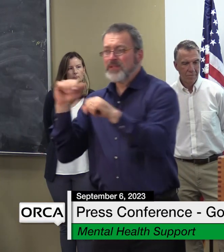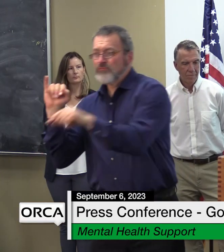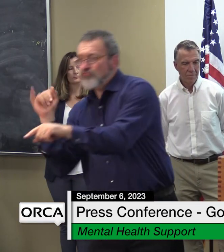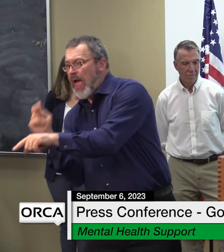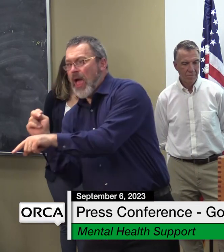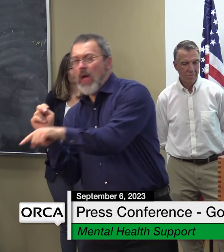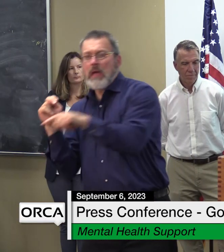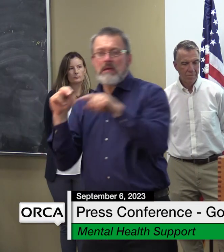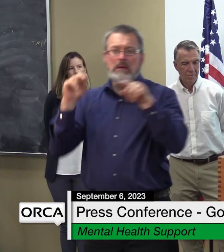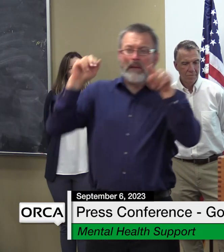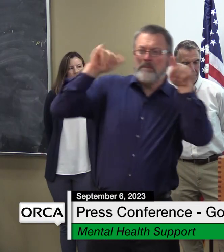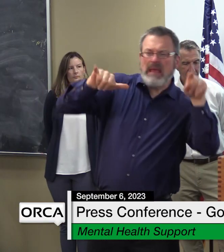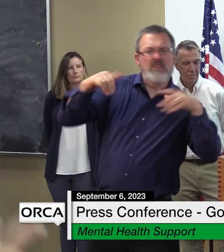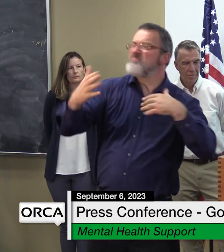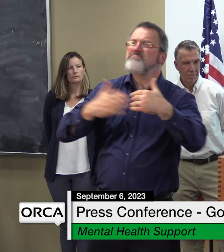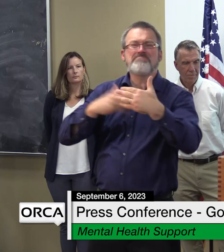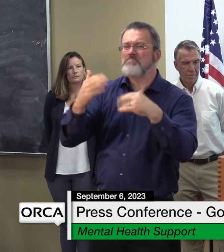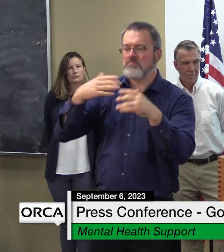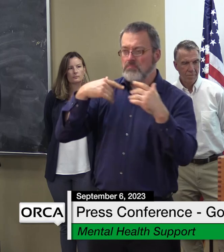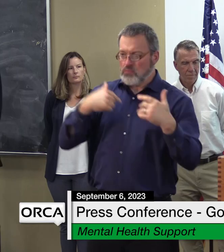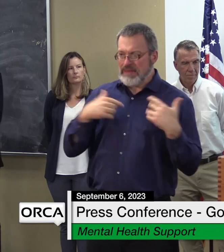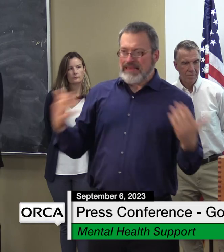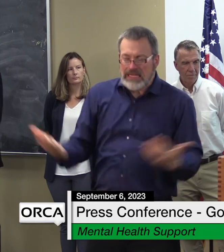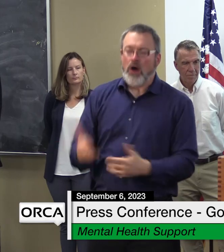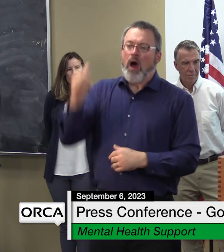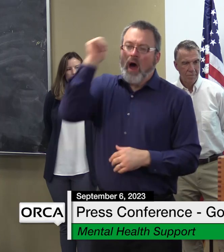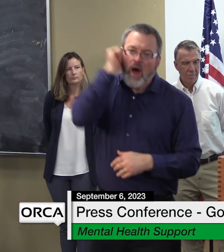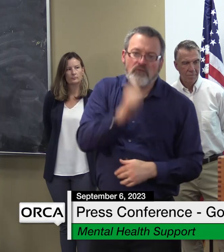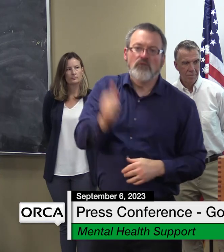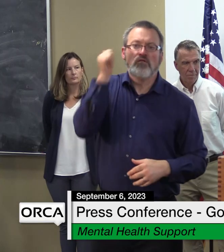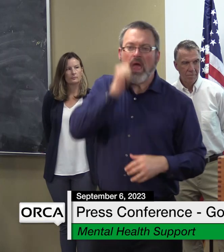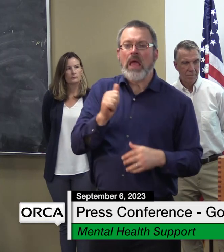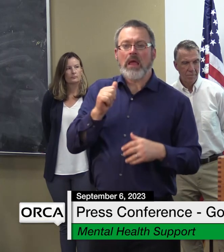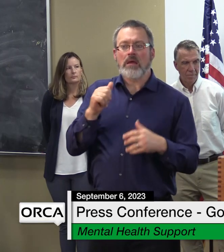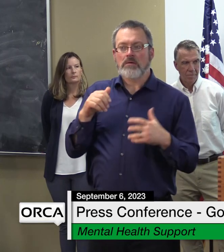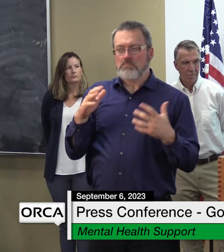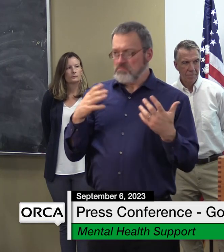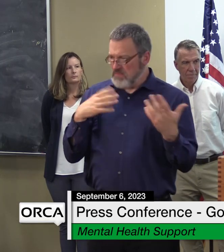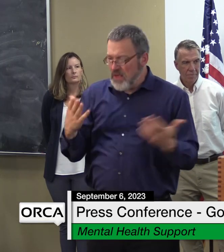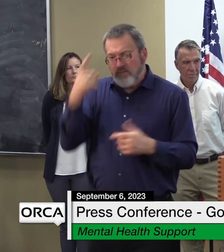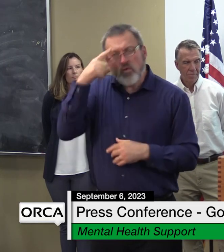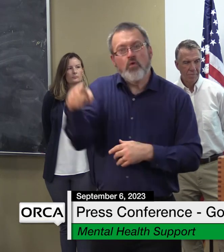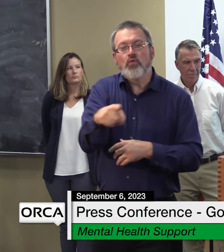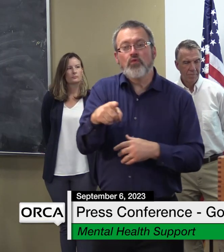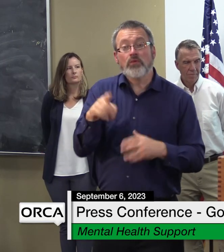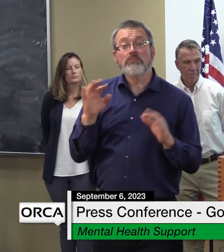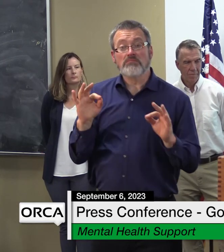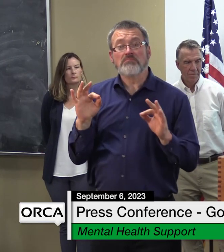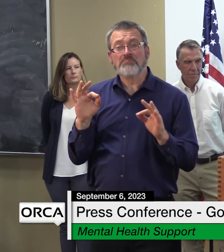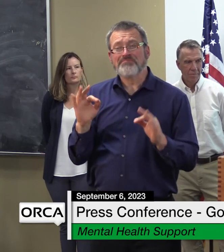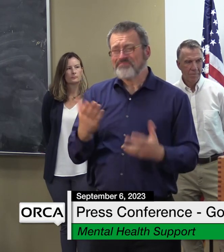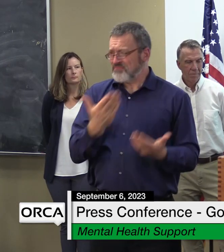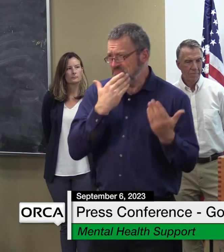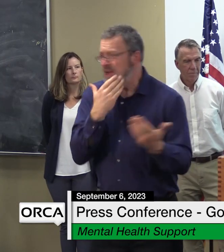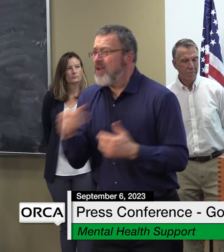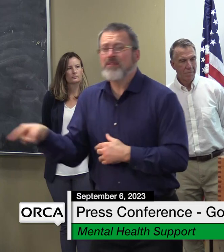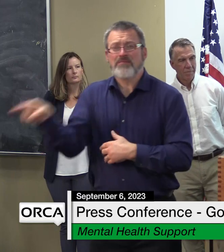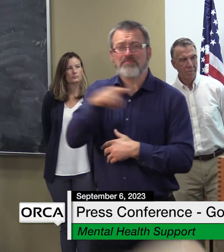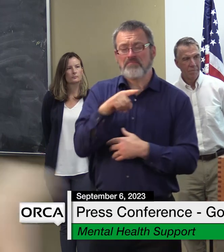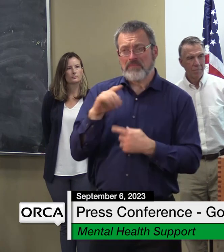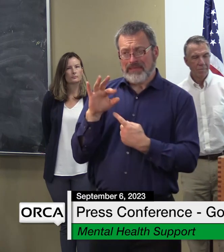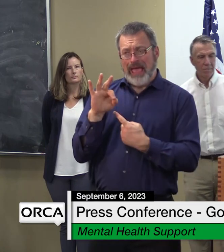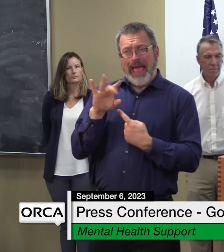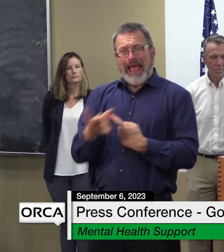them. In closing, I want to say thank you. Thank you from the 988 team to all of you and our community